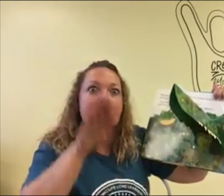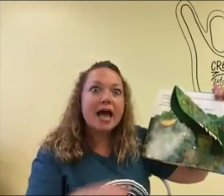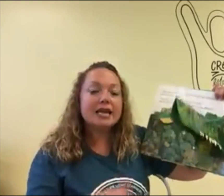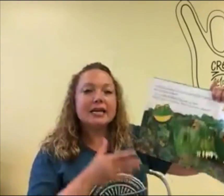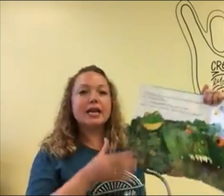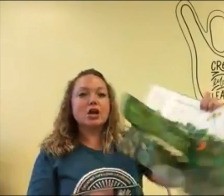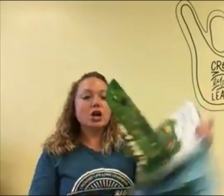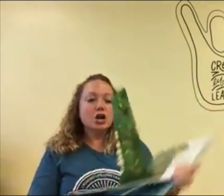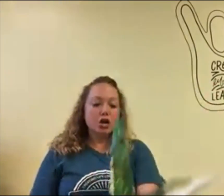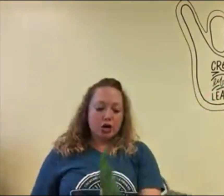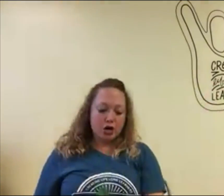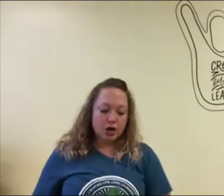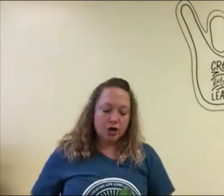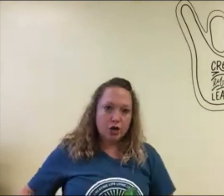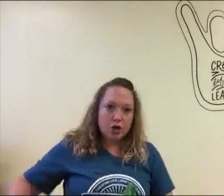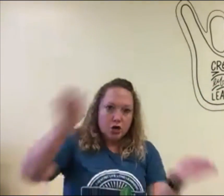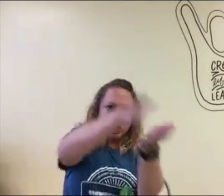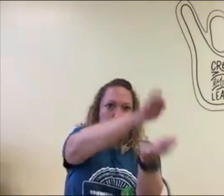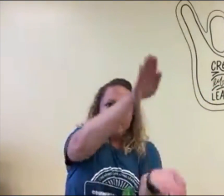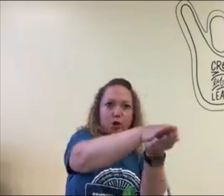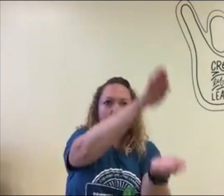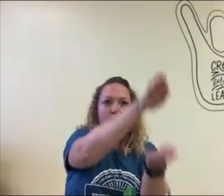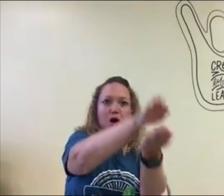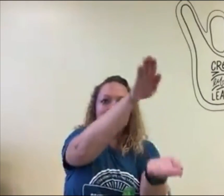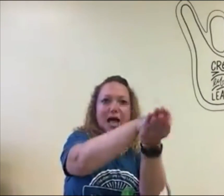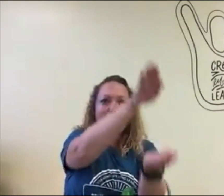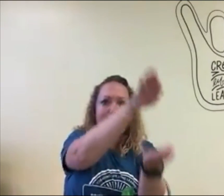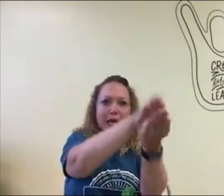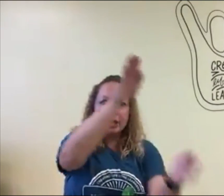alligator. Clomp, clomp, clomp, alligator.